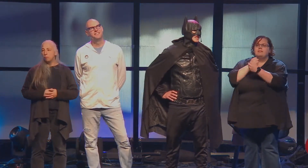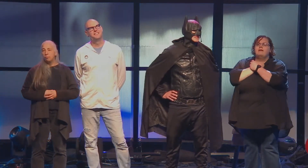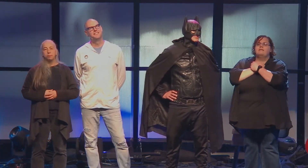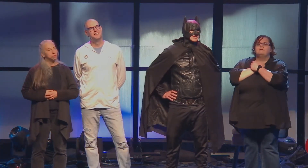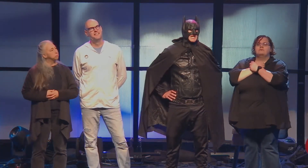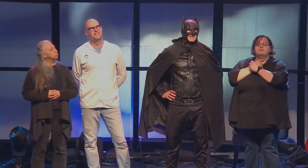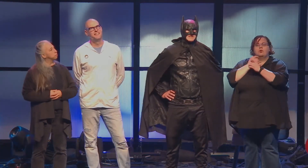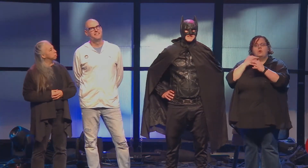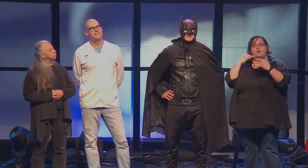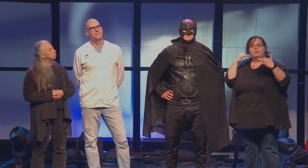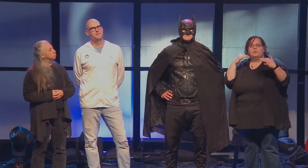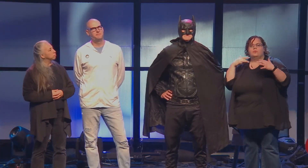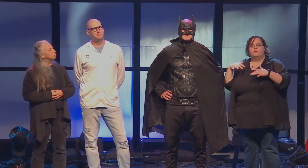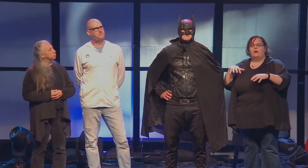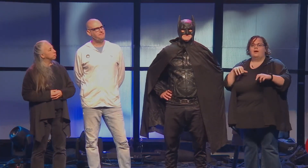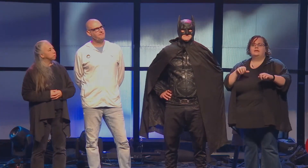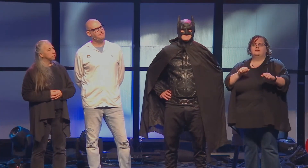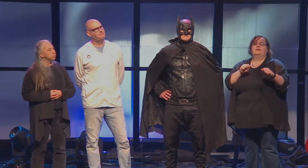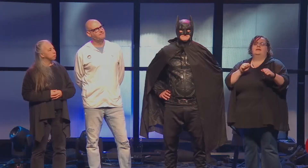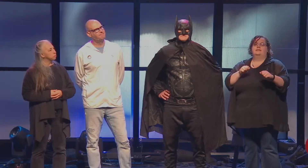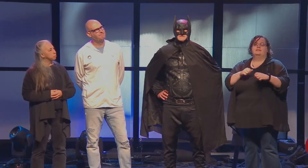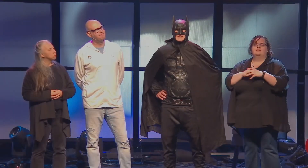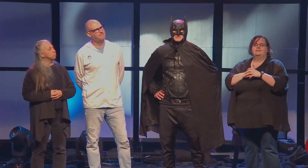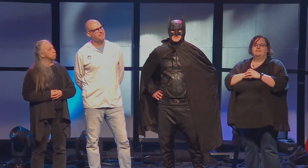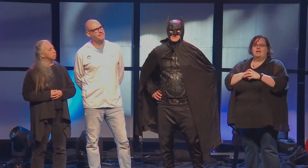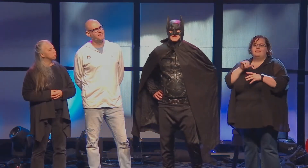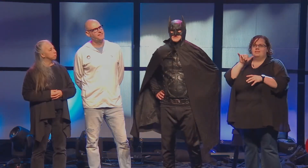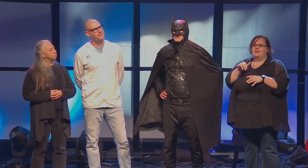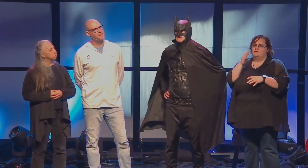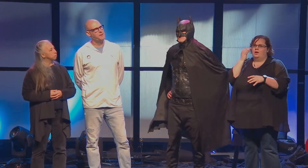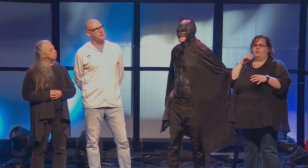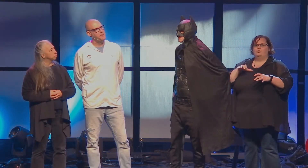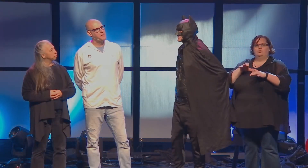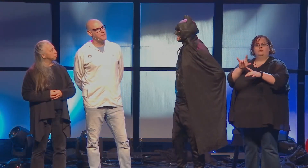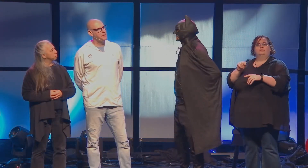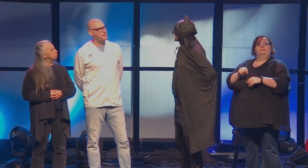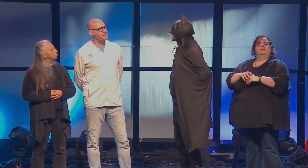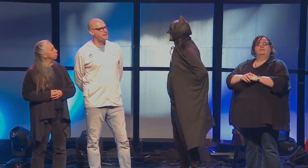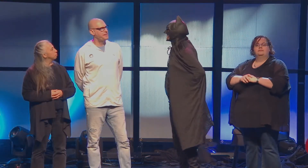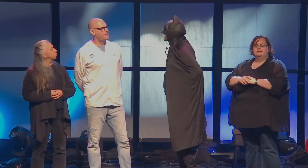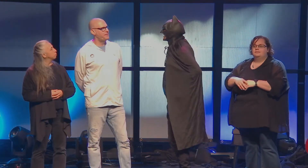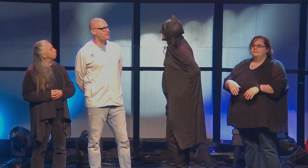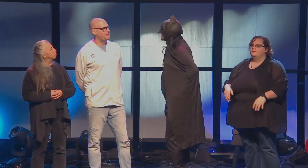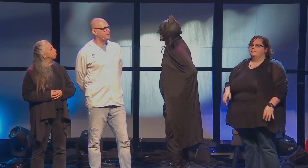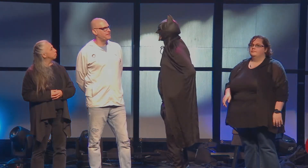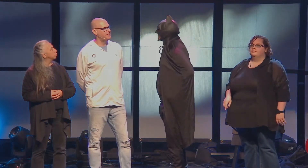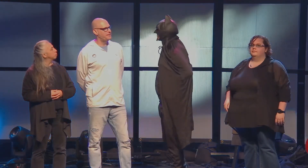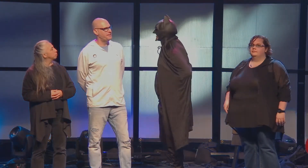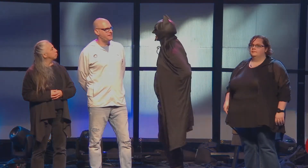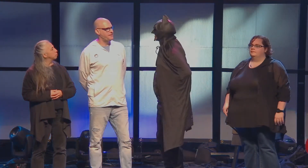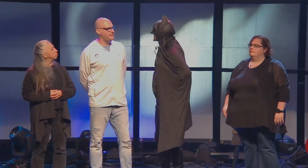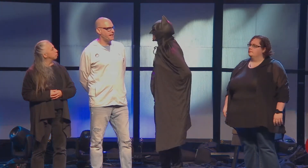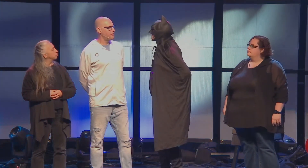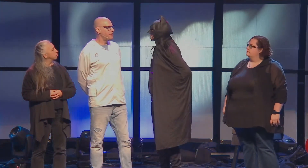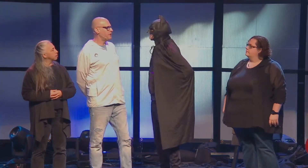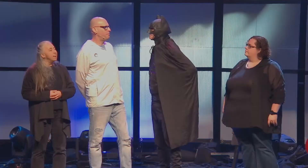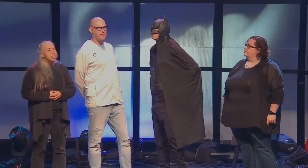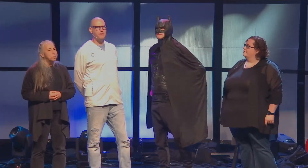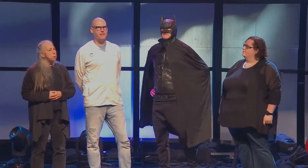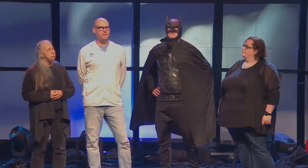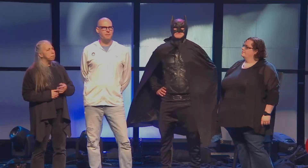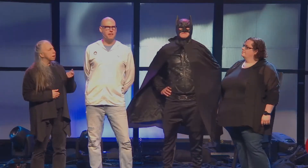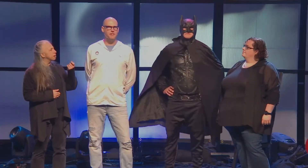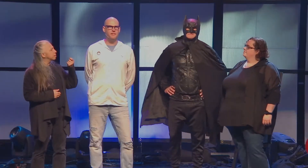Radical hospitality. That's why we do it. It's on purpose. Yeah, a